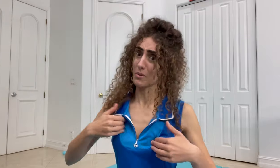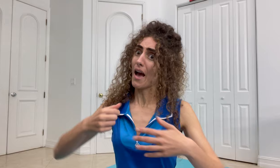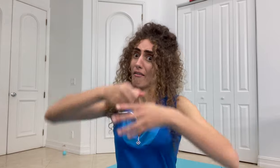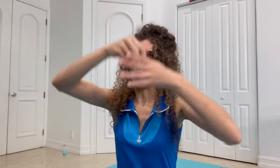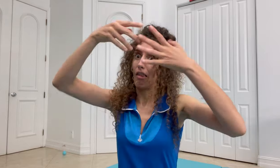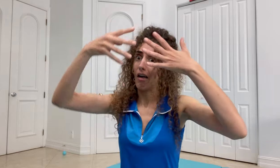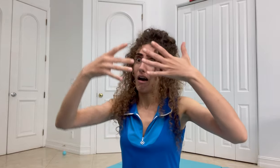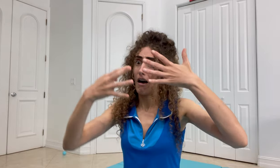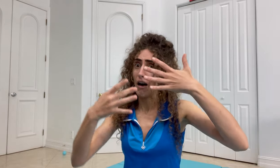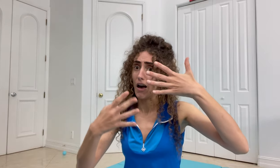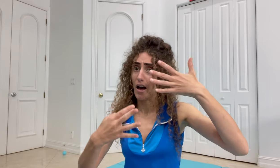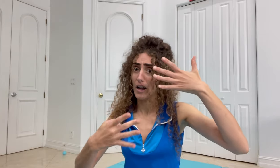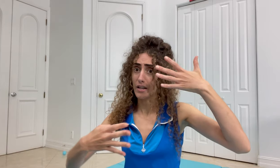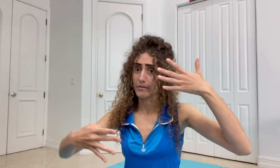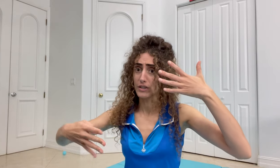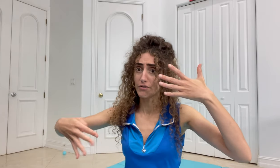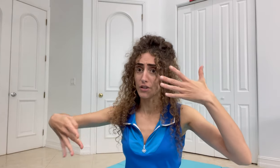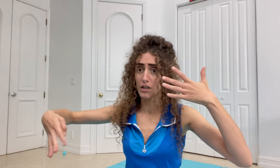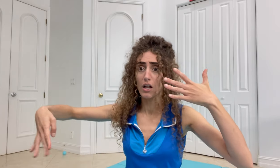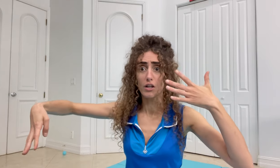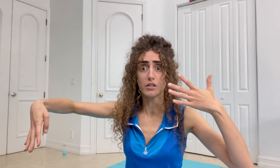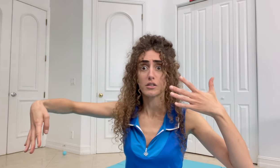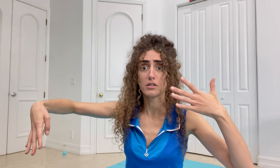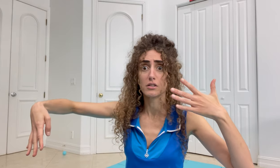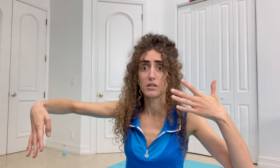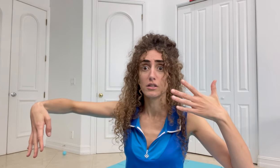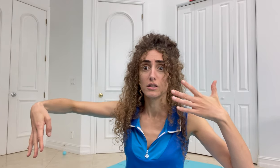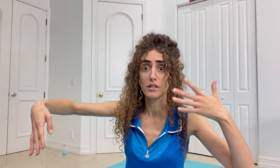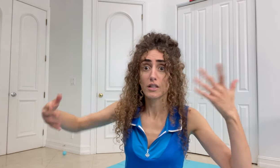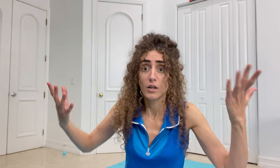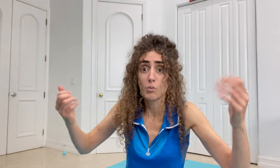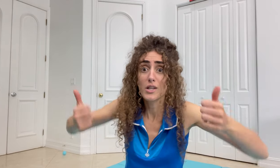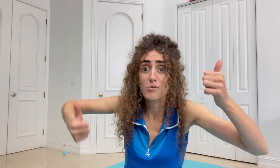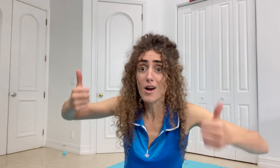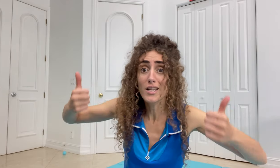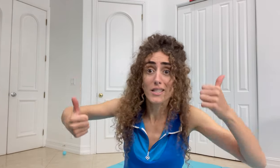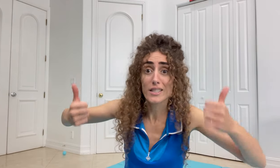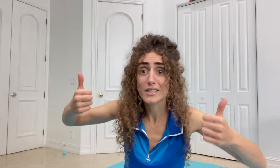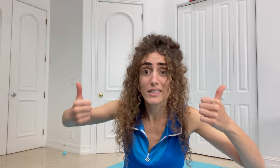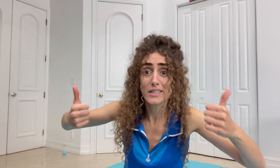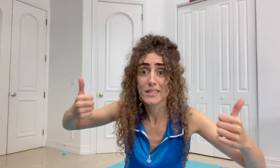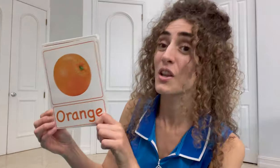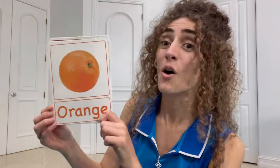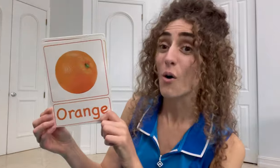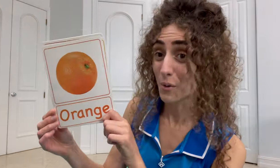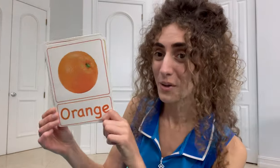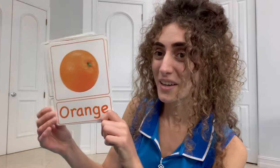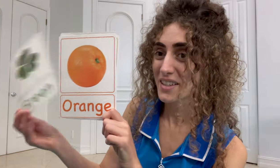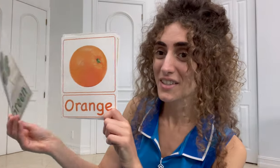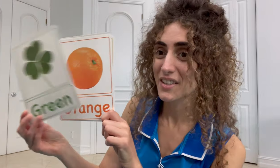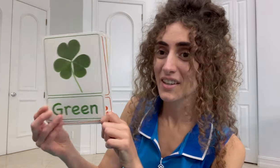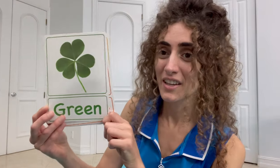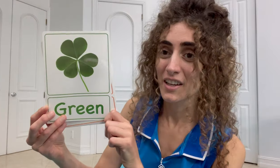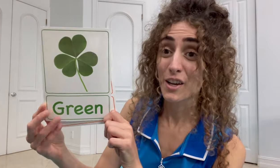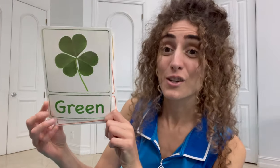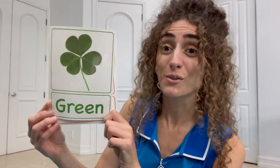have a lot of different colors. Which ones? Orange,